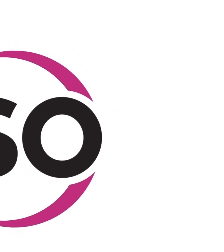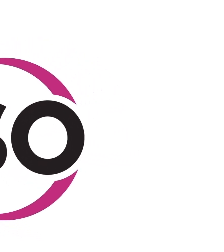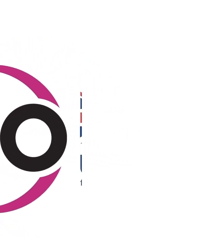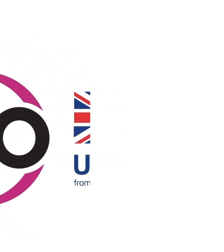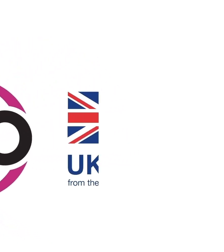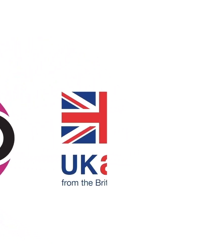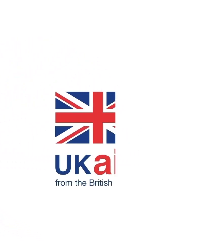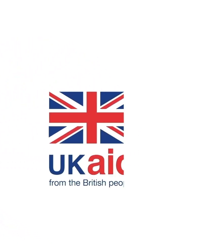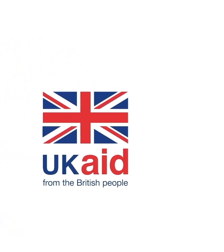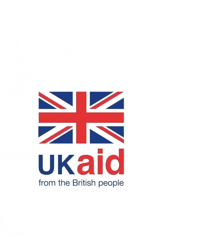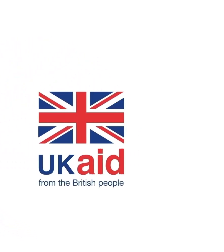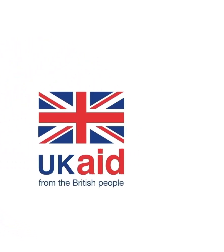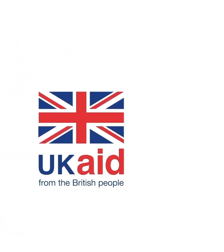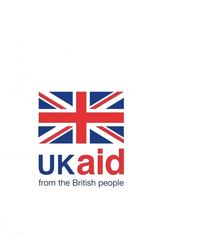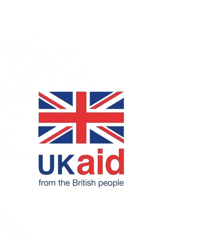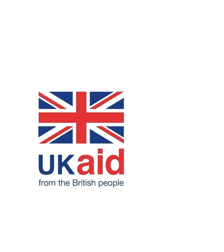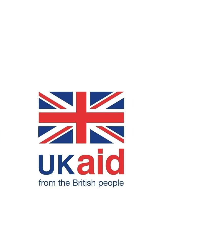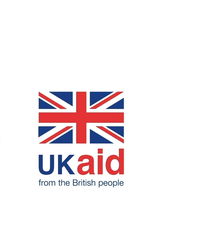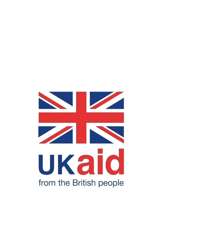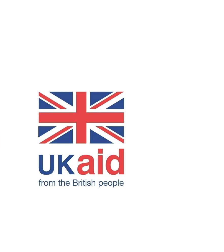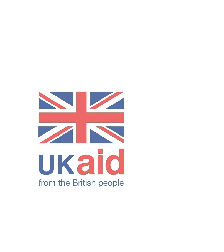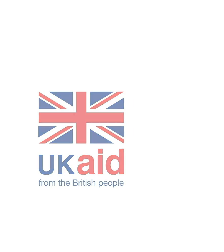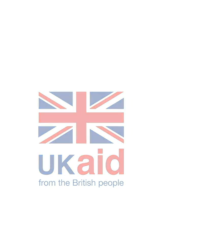VSO. UK, 8.